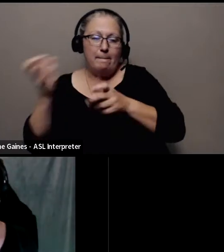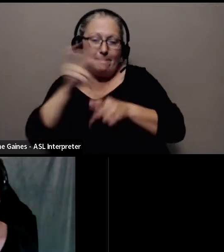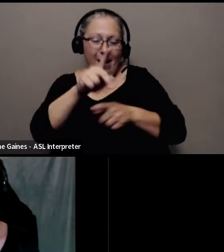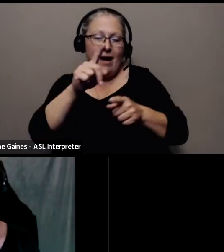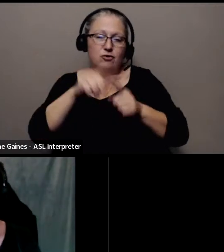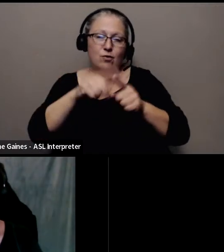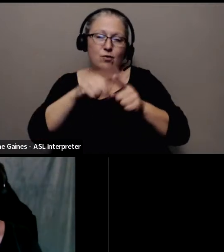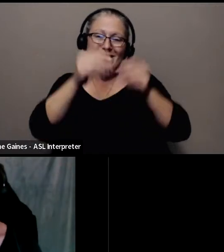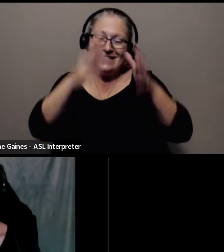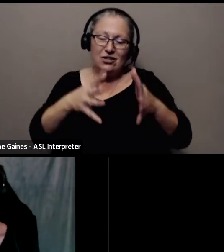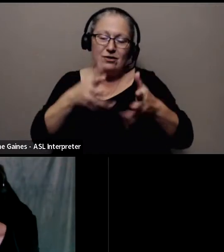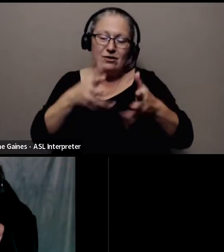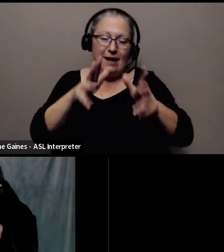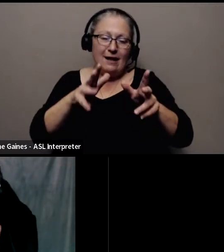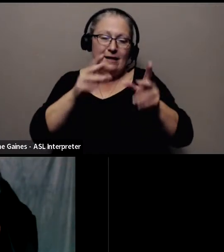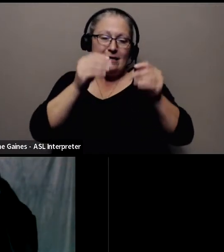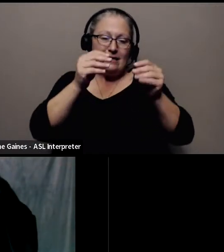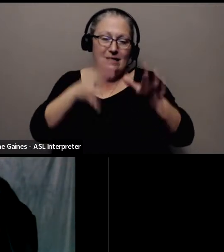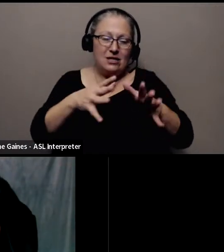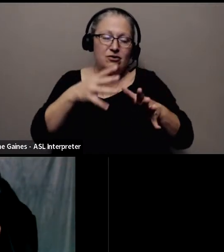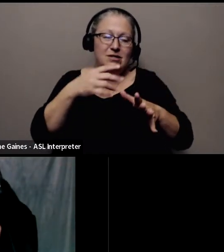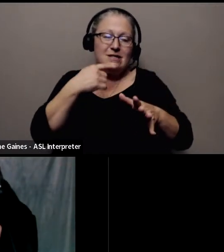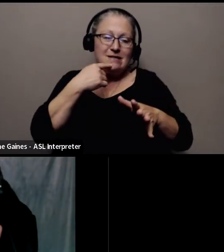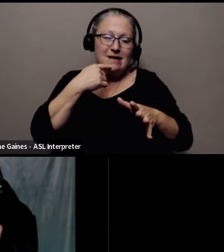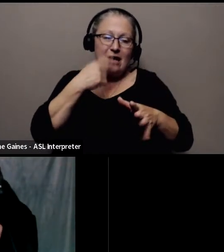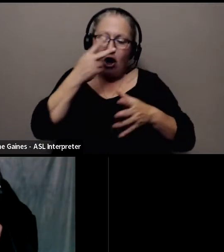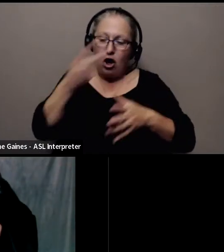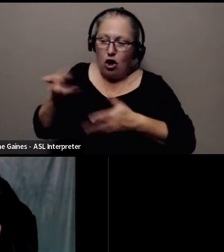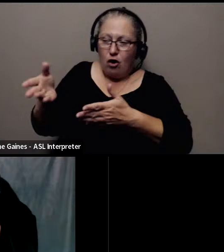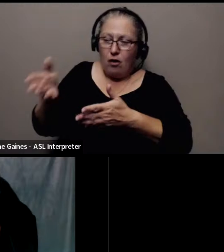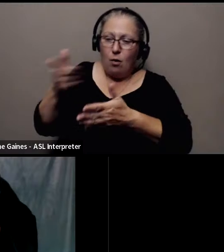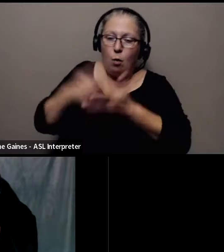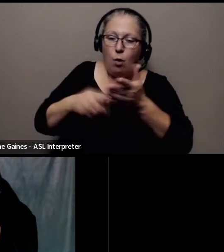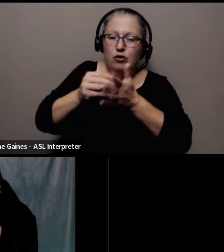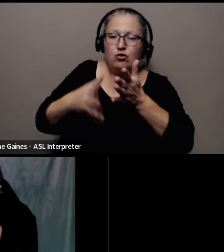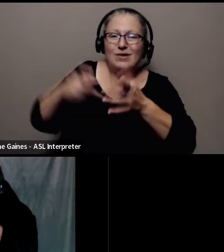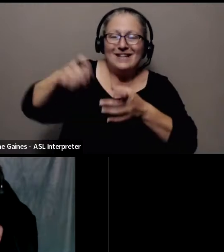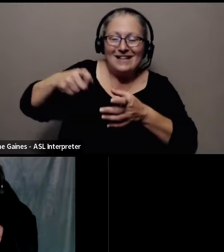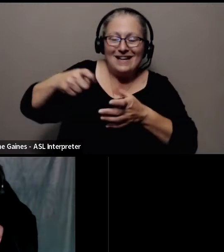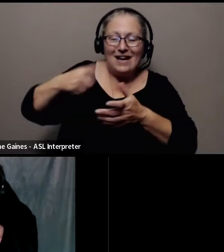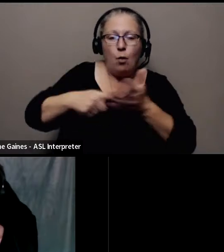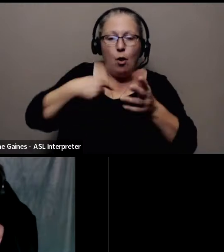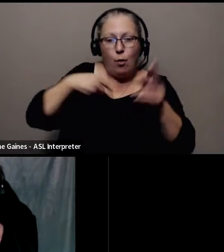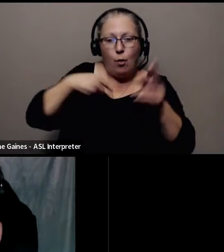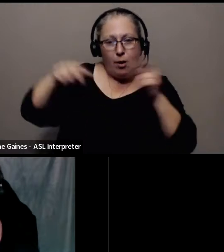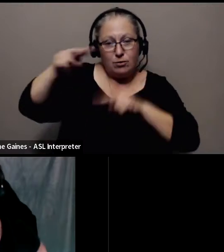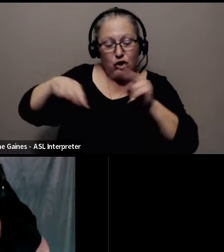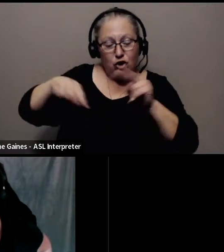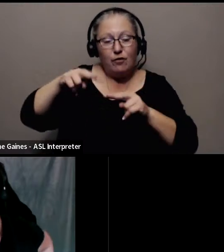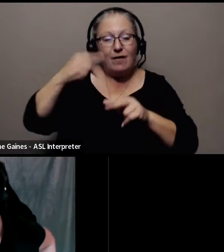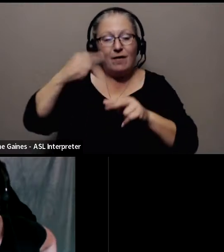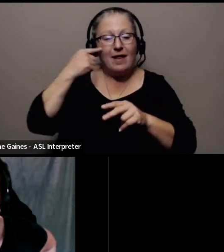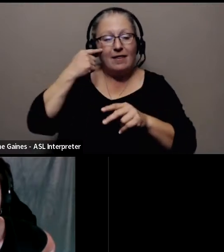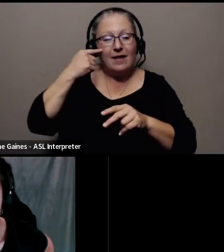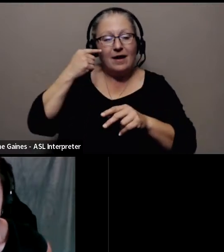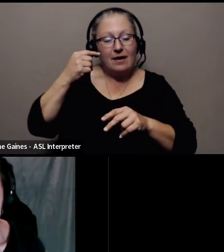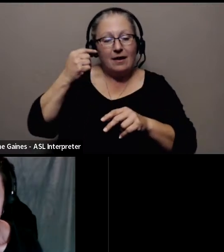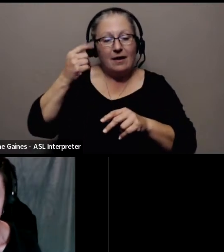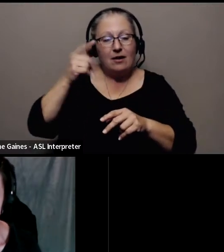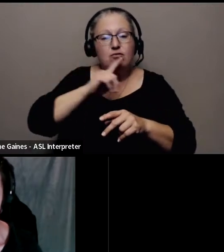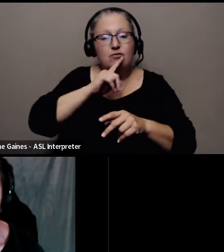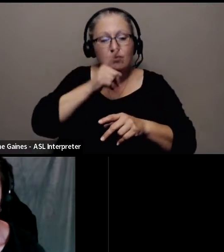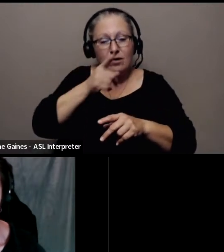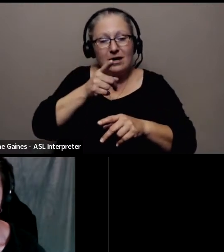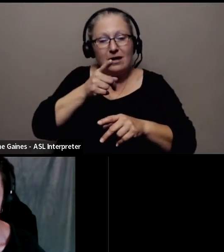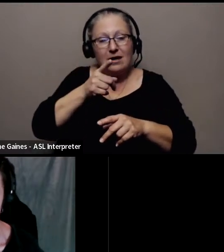and saying, look, this is what the students need. This is what we observe. I think it's